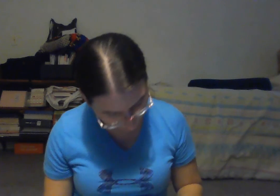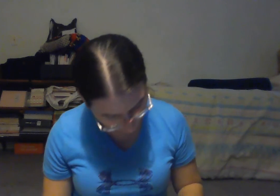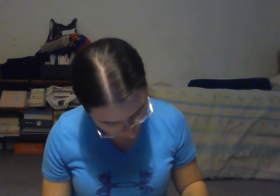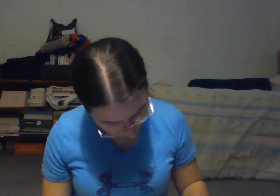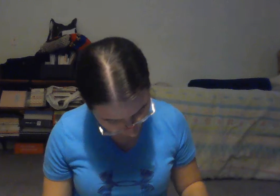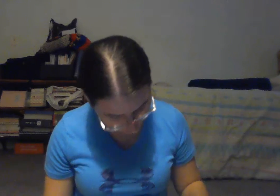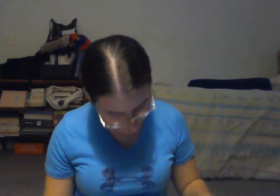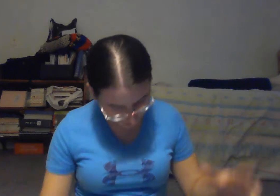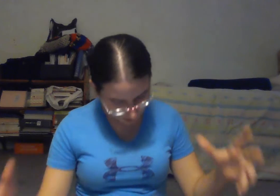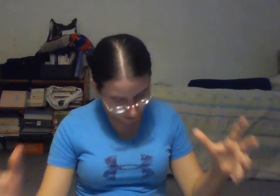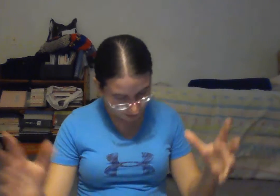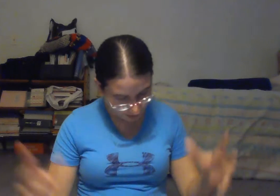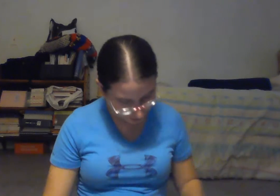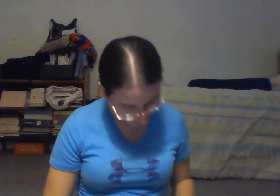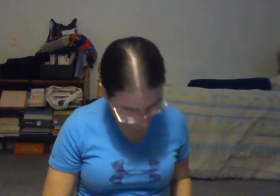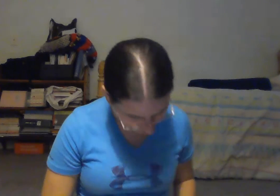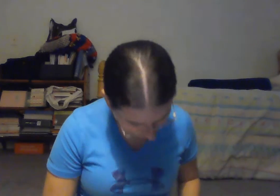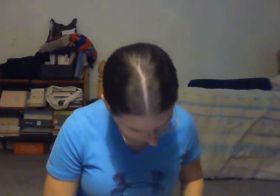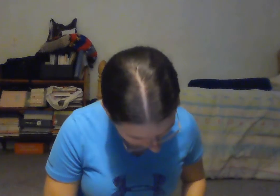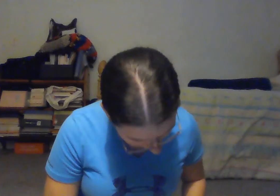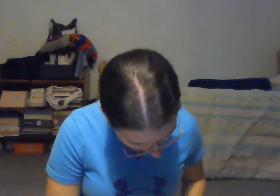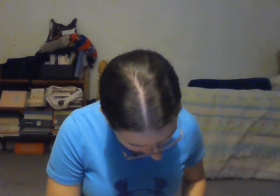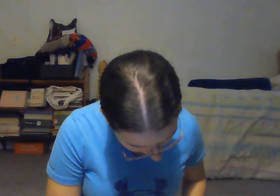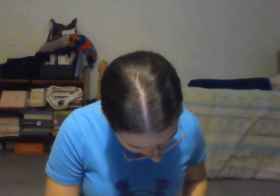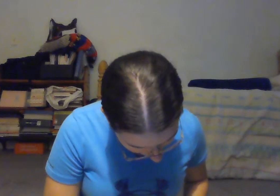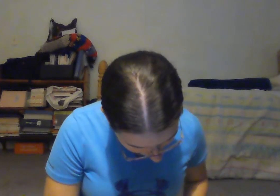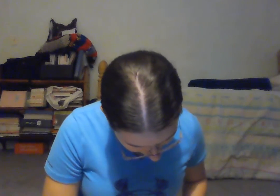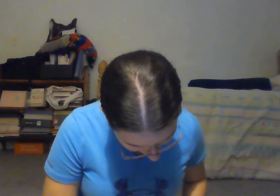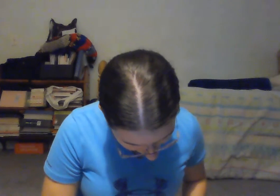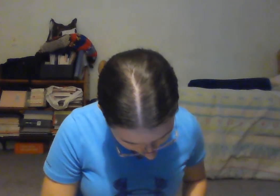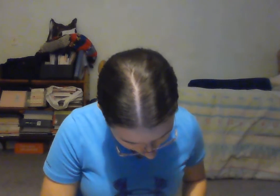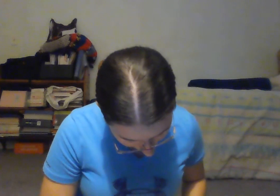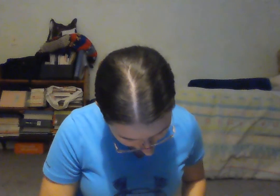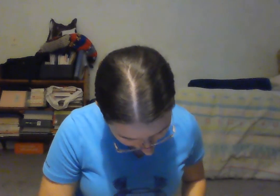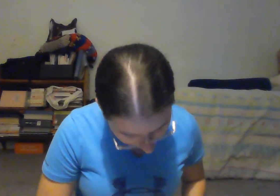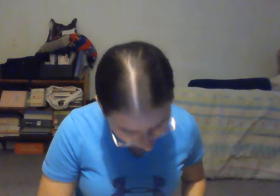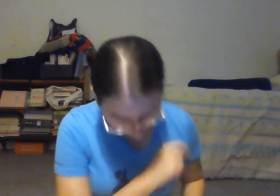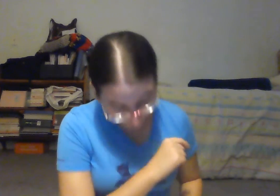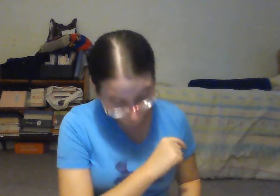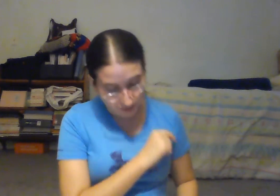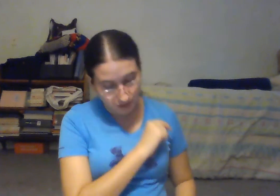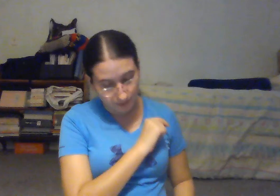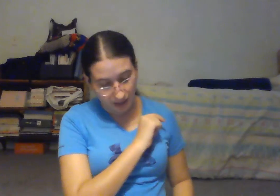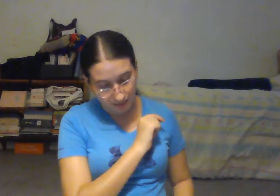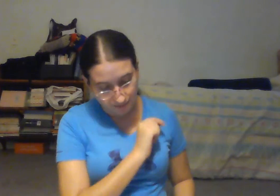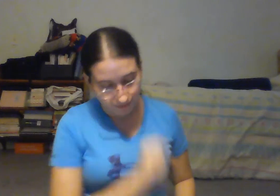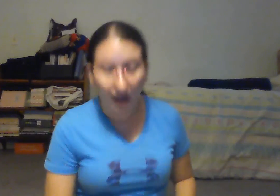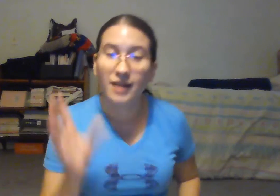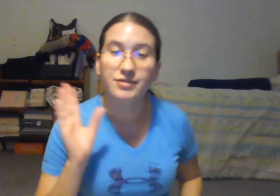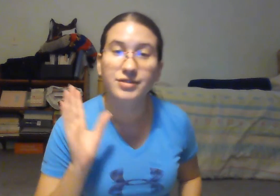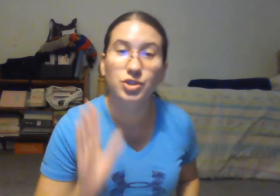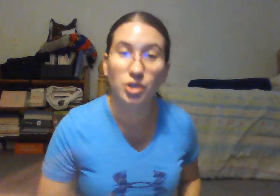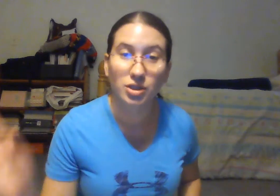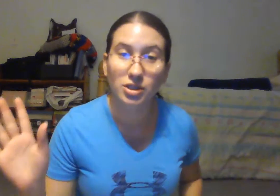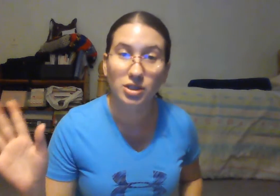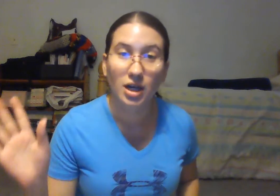Here we have some sentences. She buys shirt 5. She bought 5 shirts.